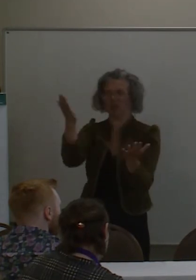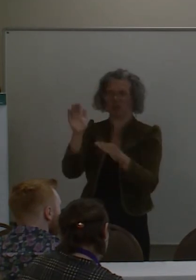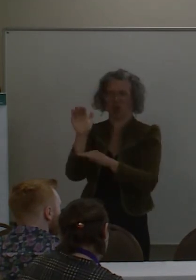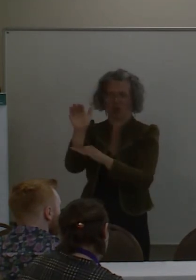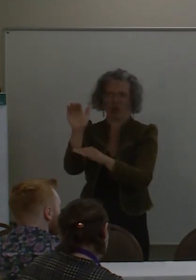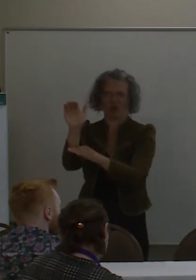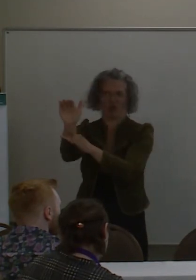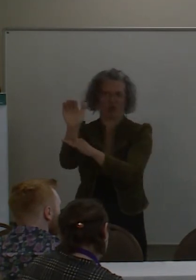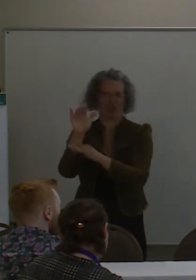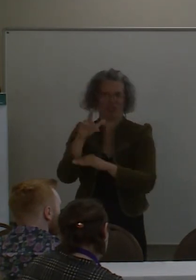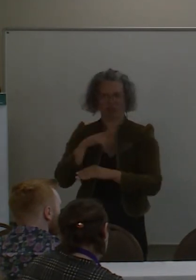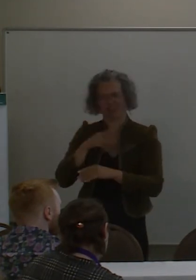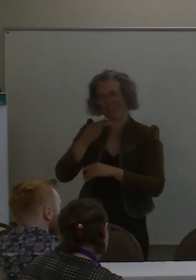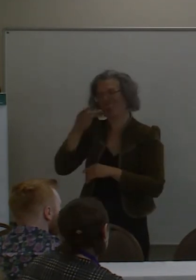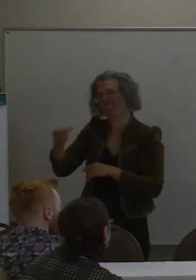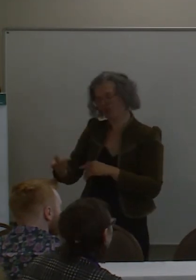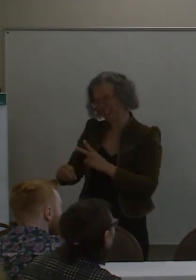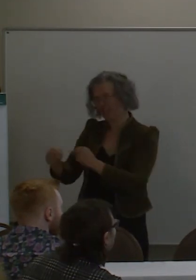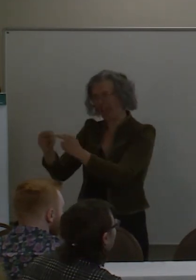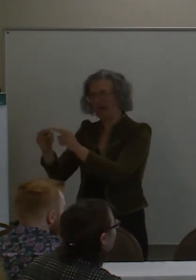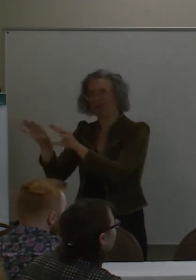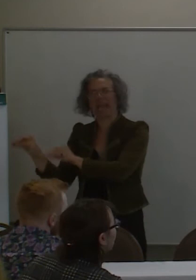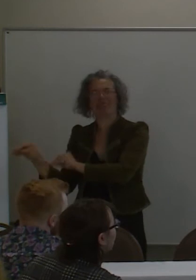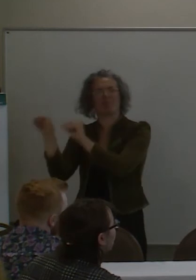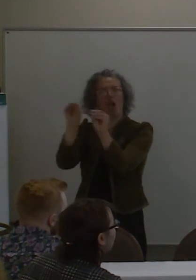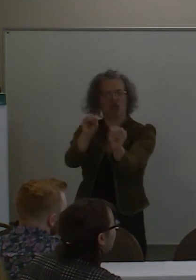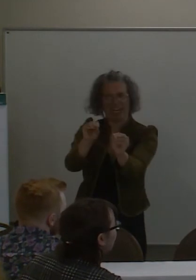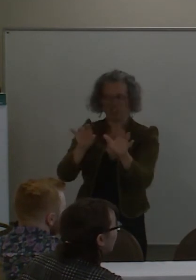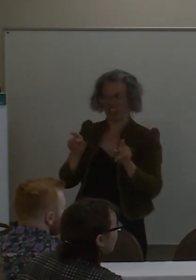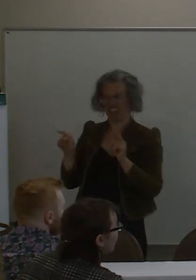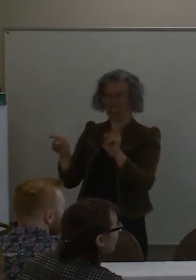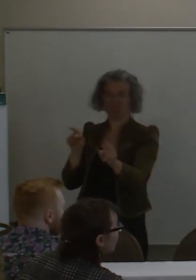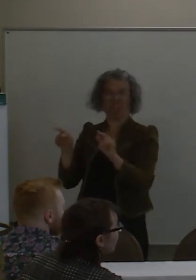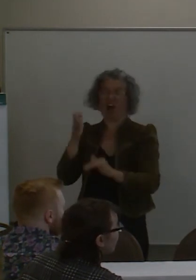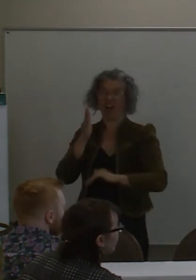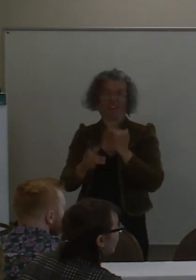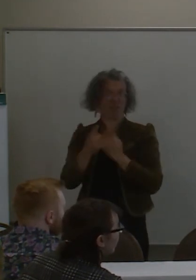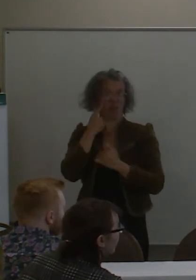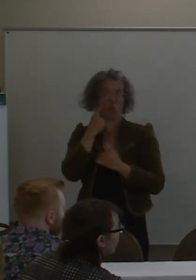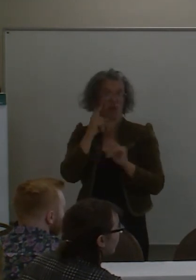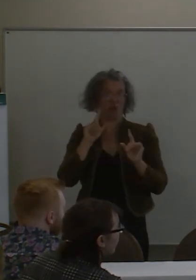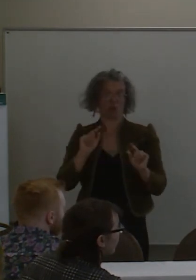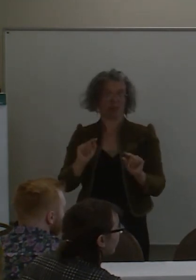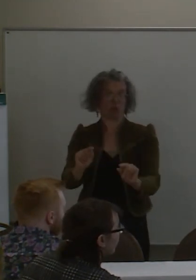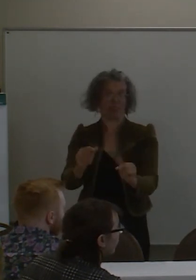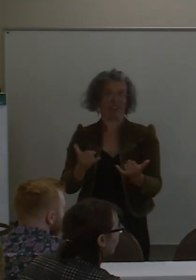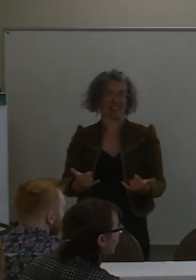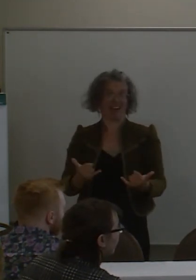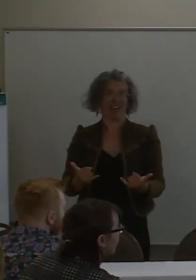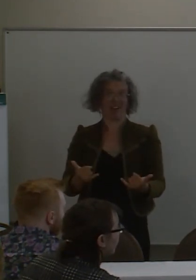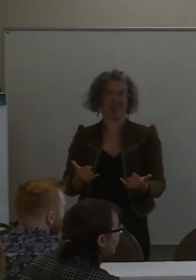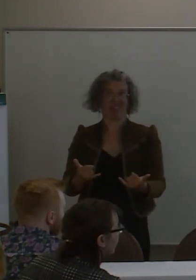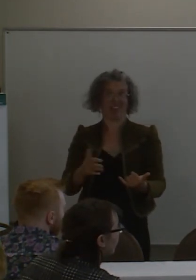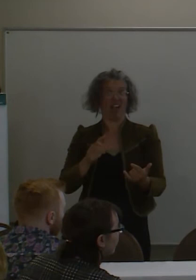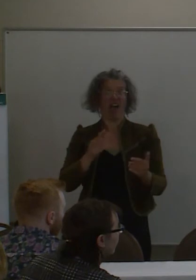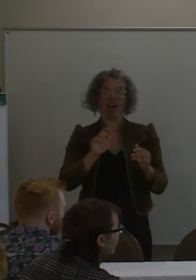things that have happened with the redevelopment and the migration, not even close to where I thought I would be by the time I got here when I sent my